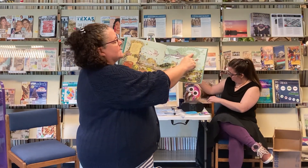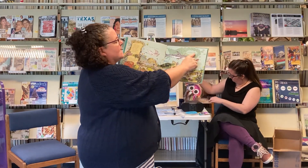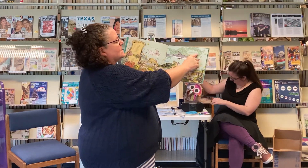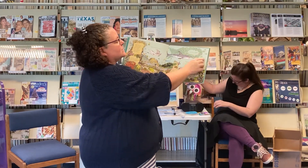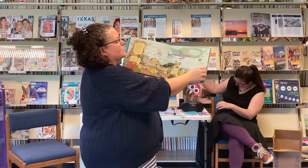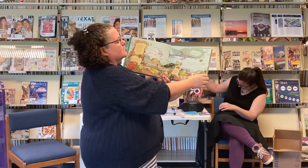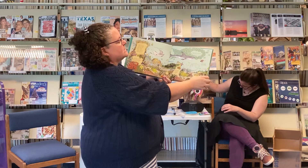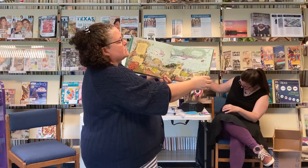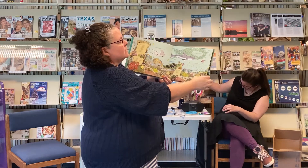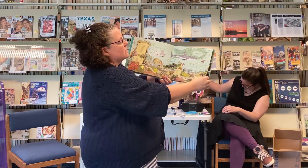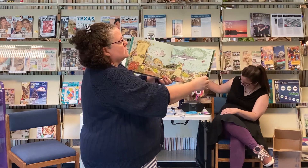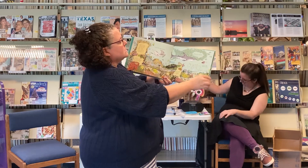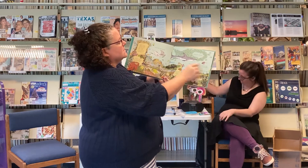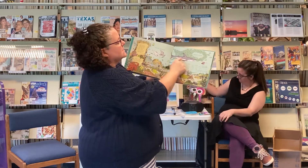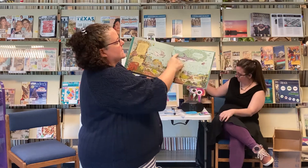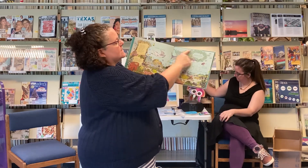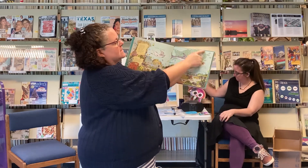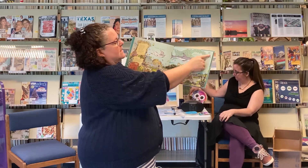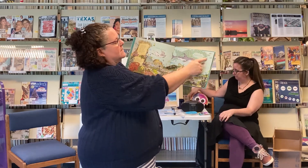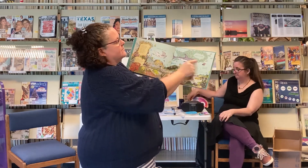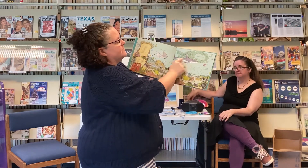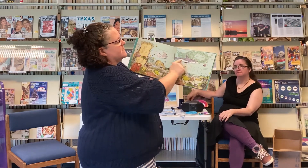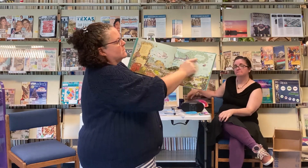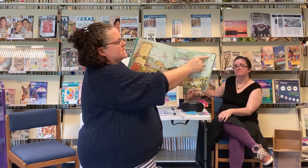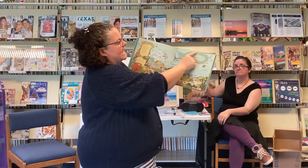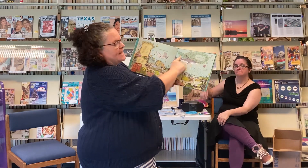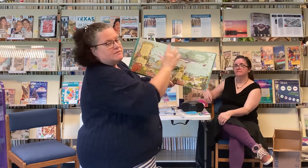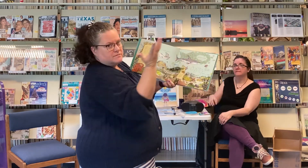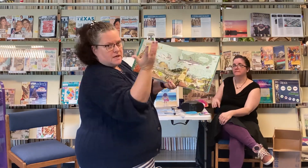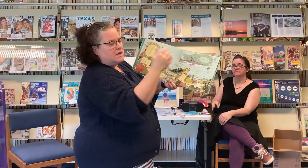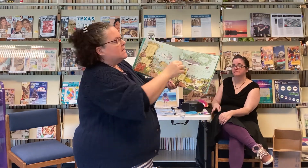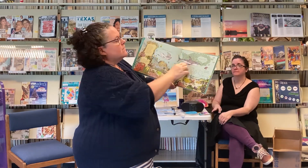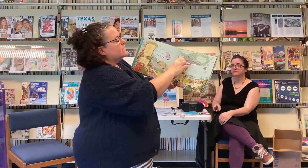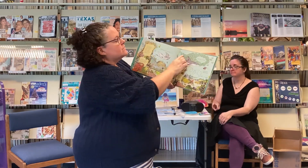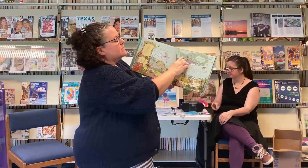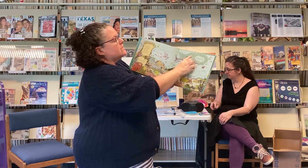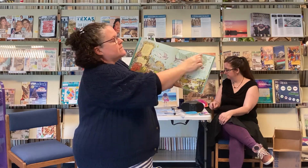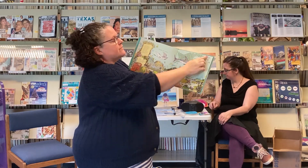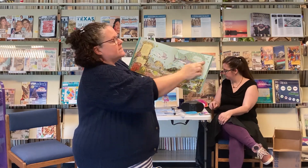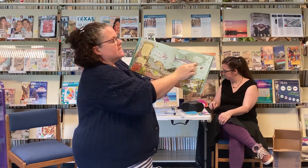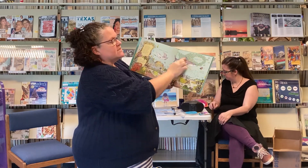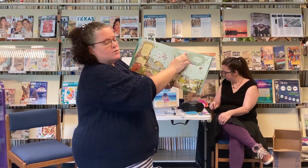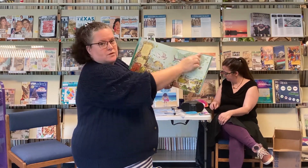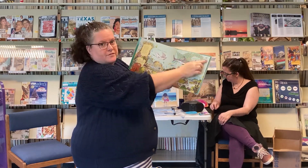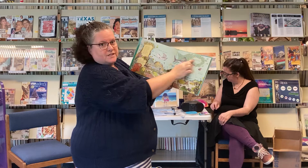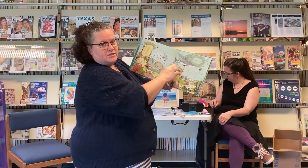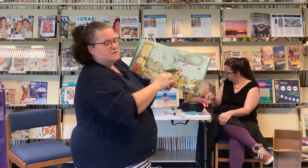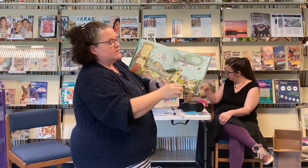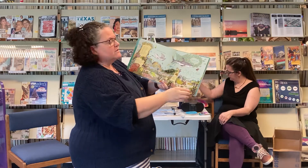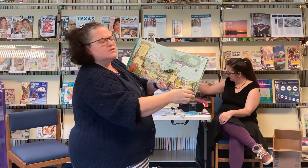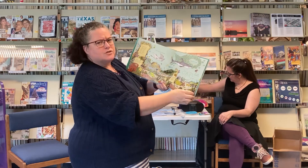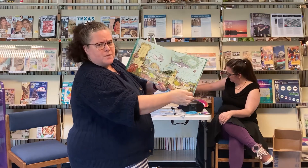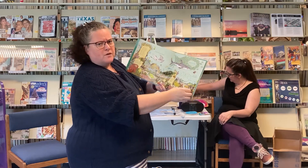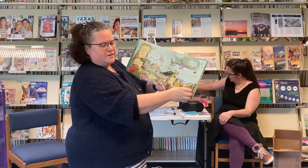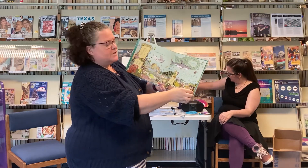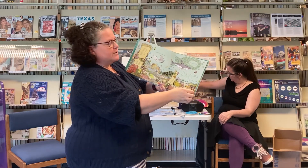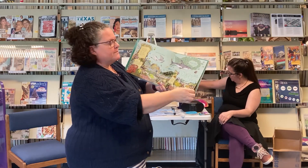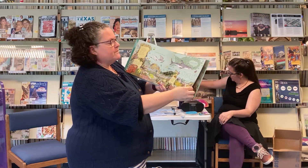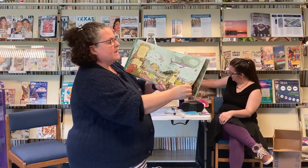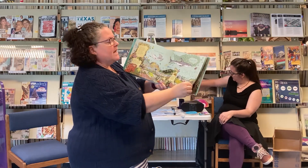Tang swim in schools. Tang is tang. Those are different, that's a school fish. They're small fish.